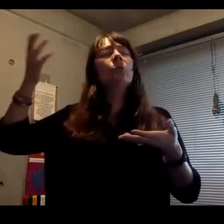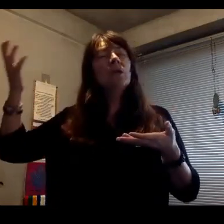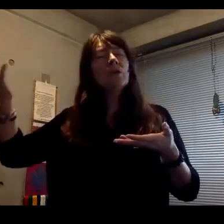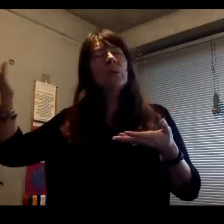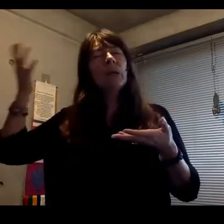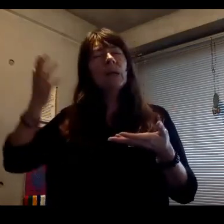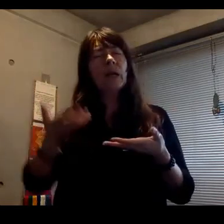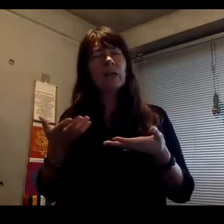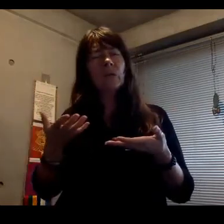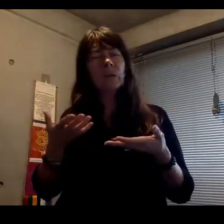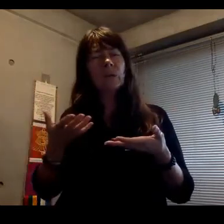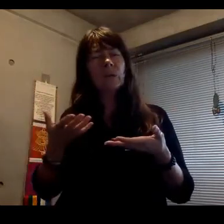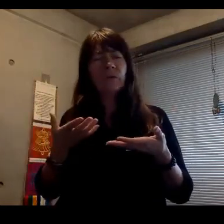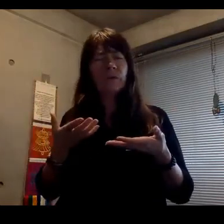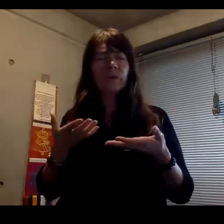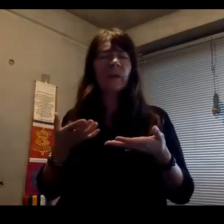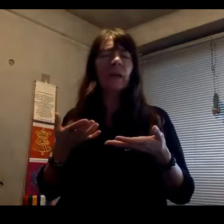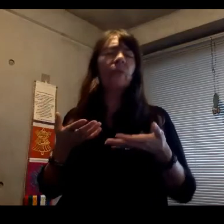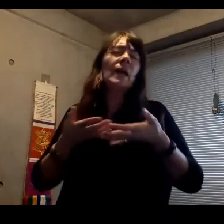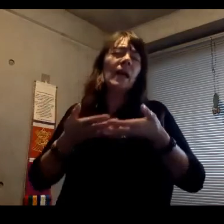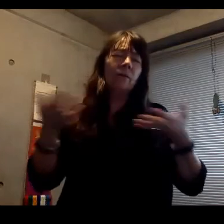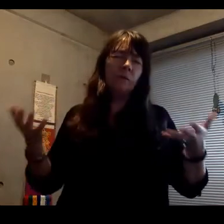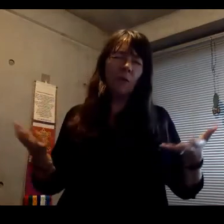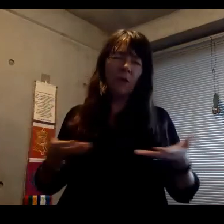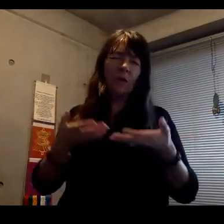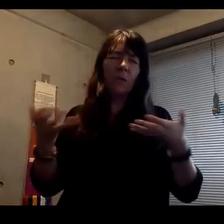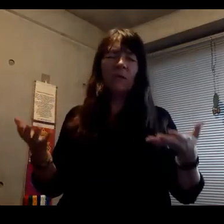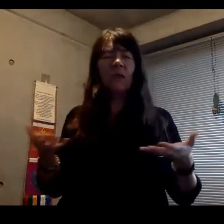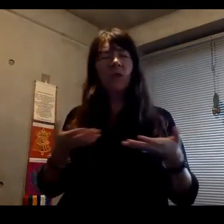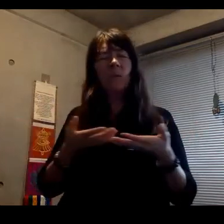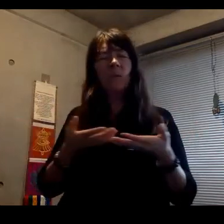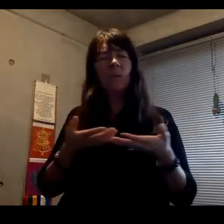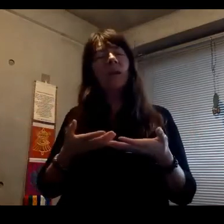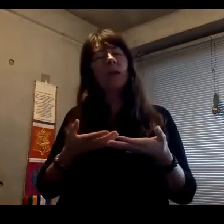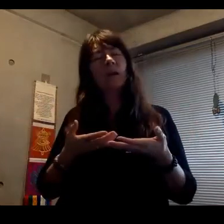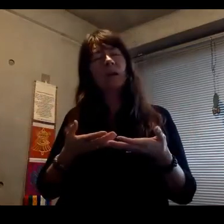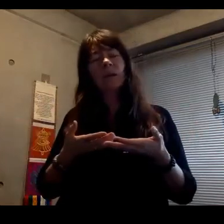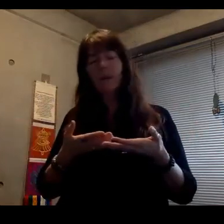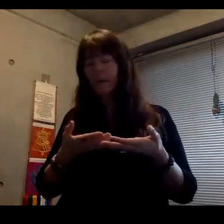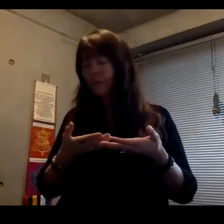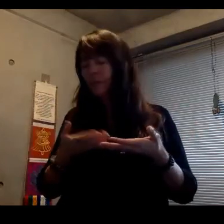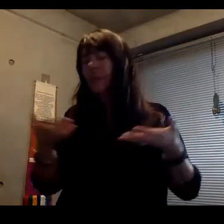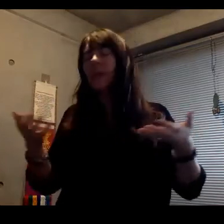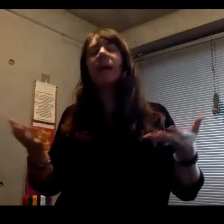that you wish to be connected with the universe of love and forego this human